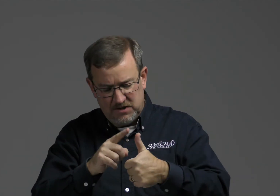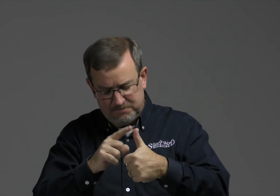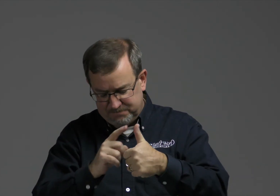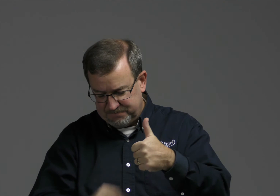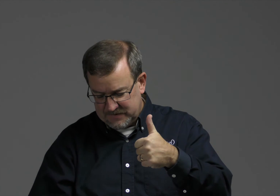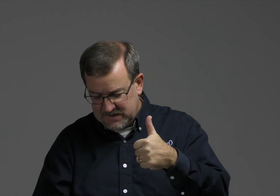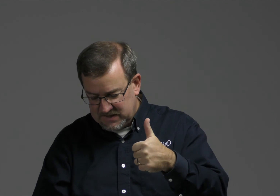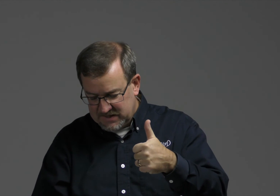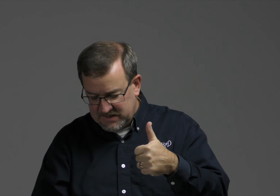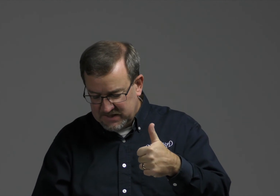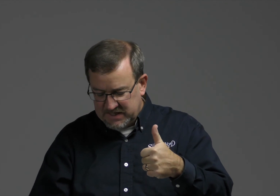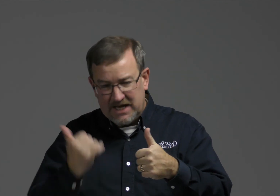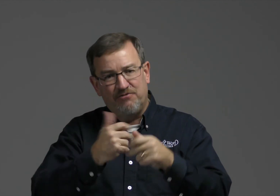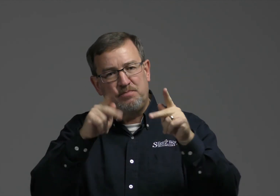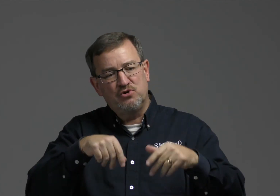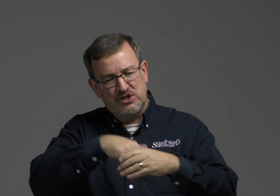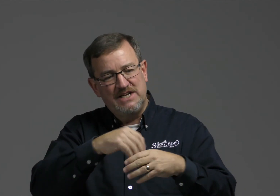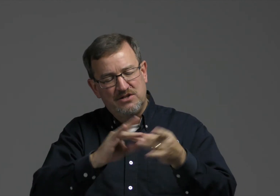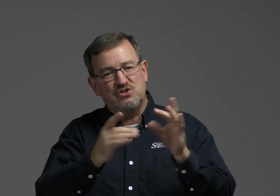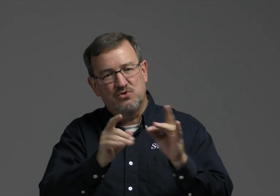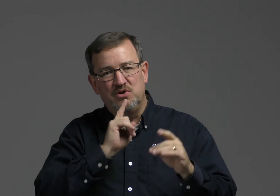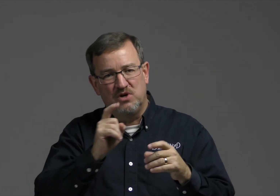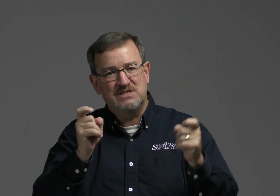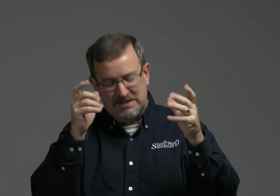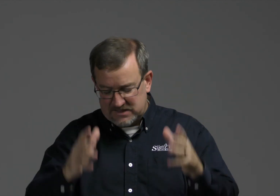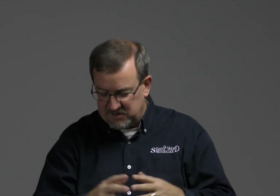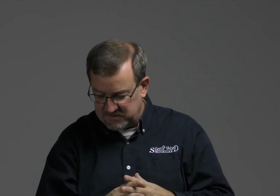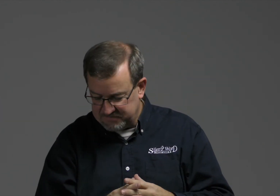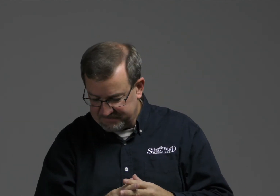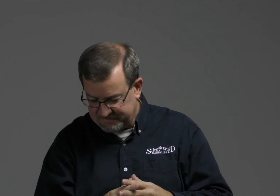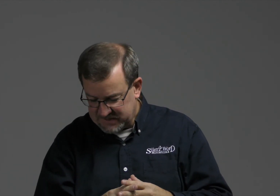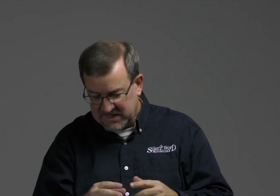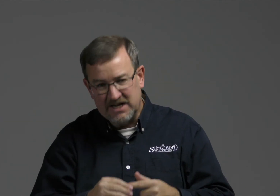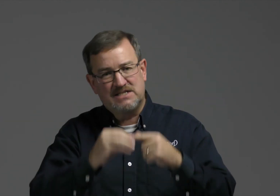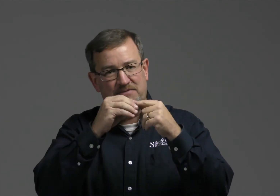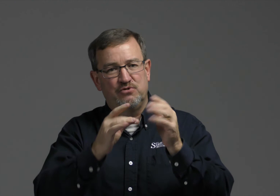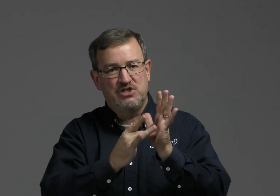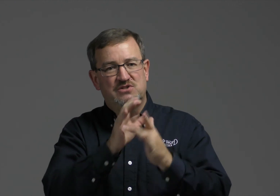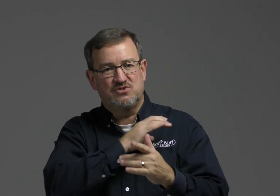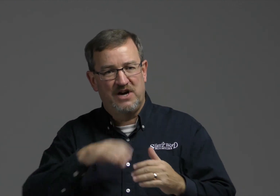one, every person in this story was a sinner, except for Jesus